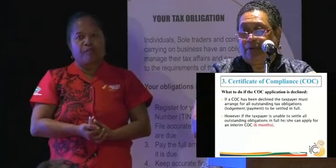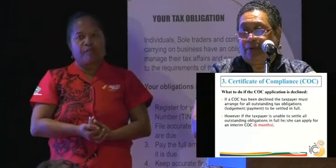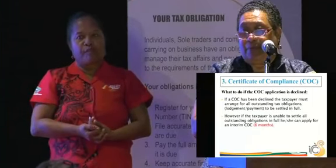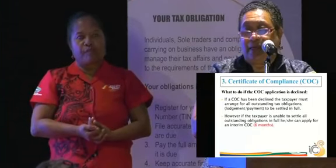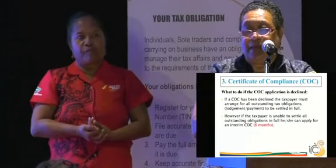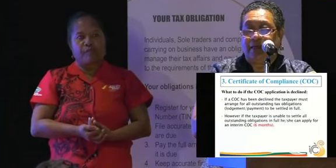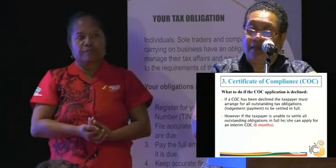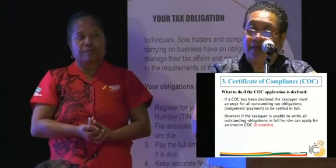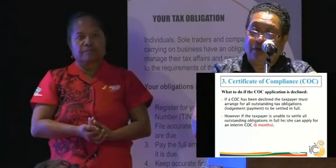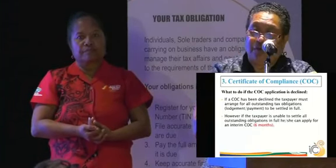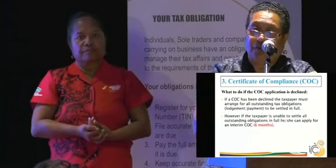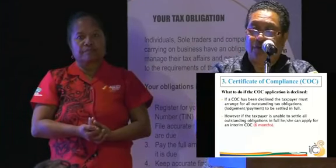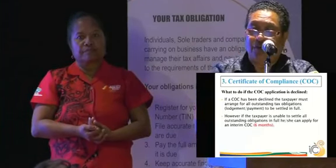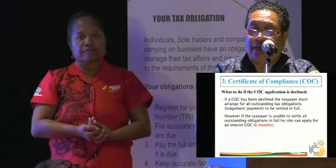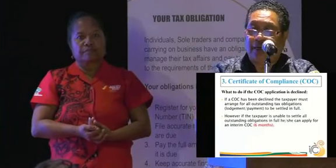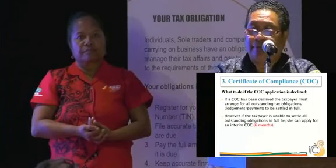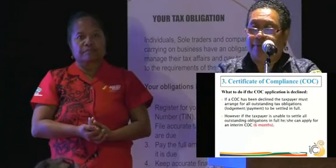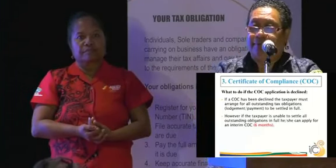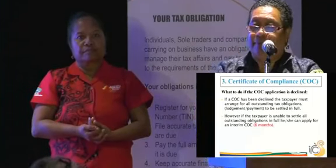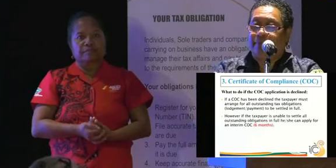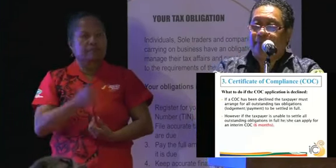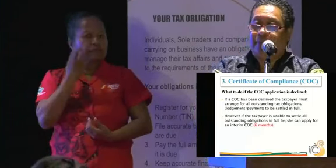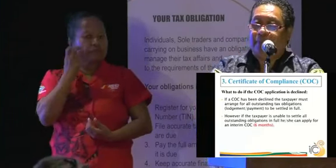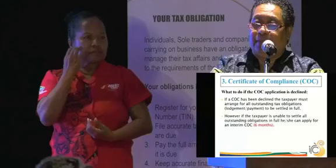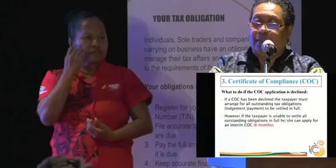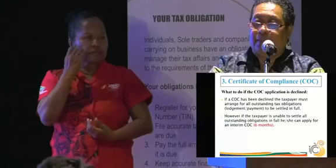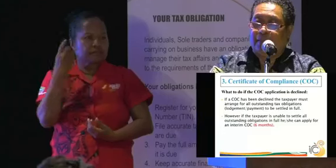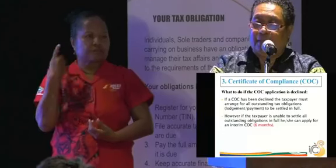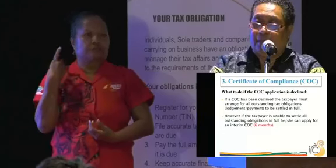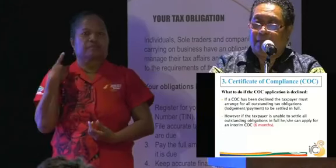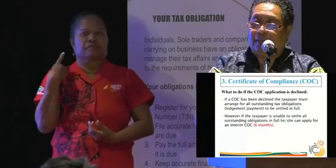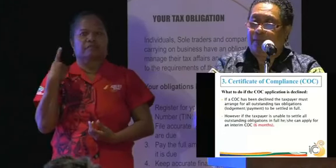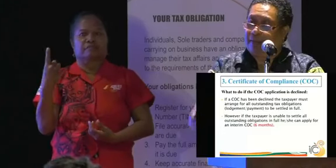Okay, when you apply that, you have to, I